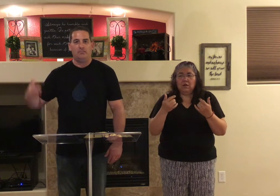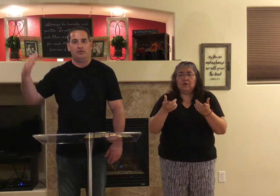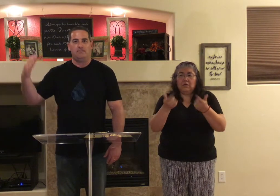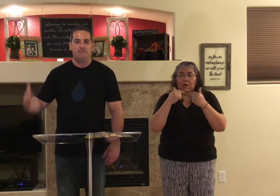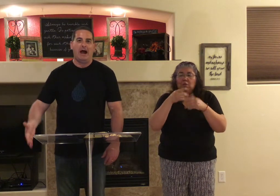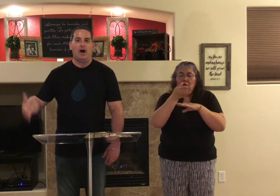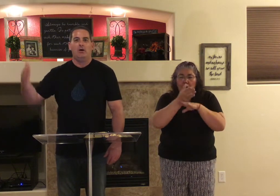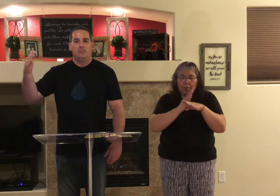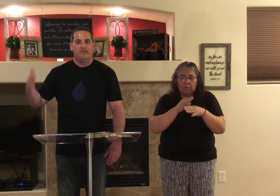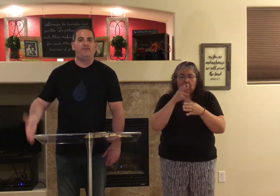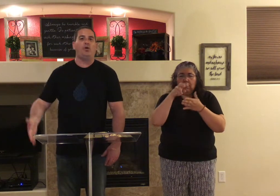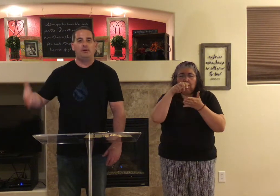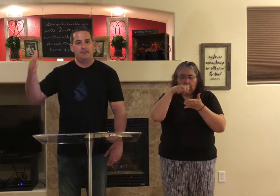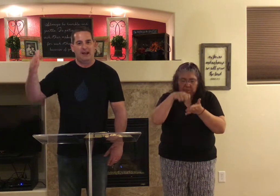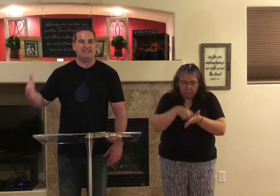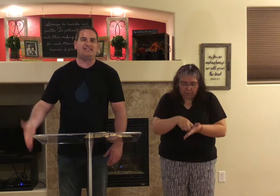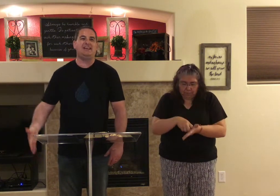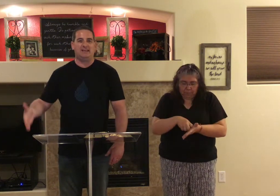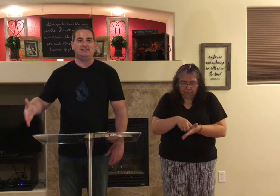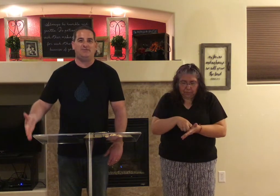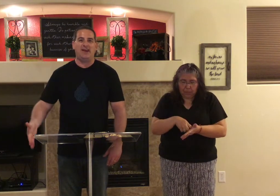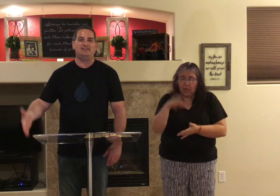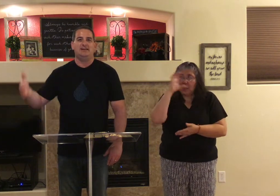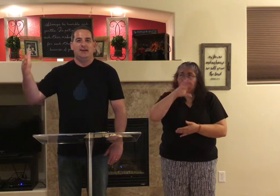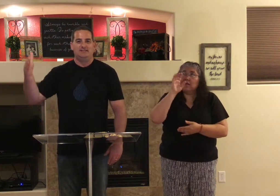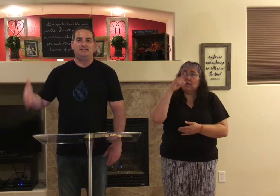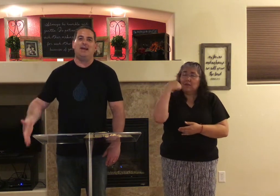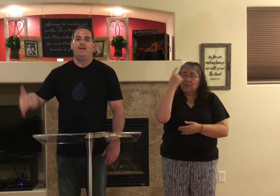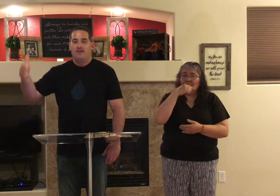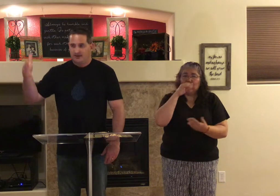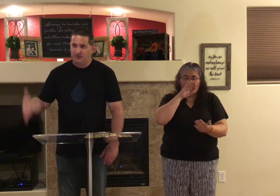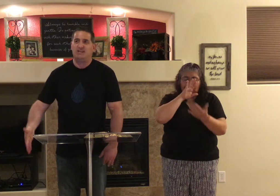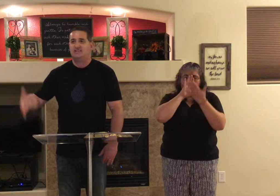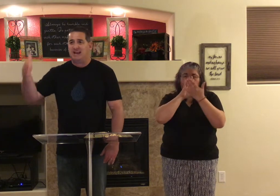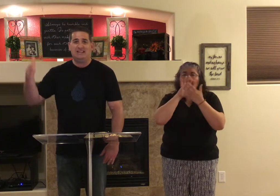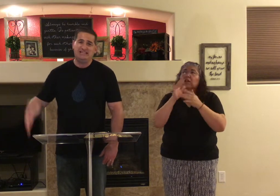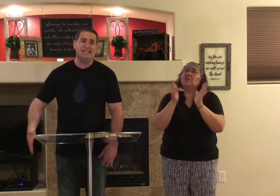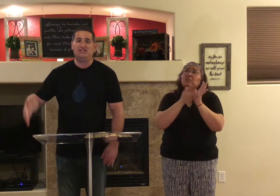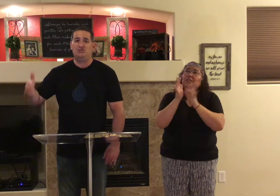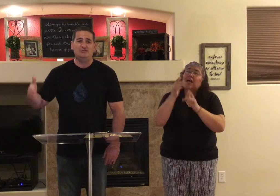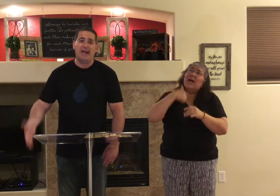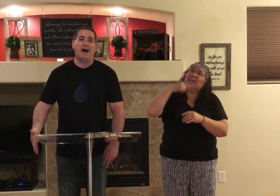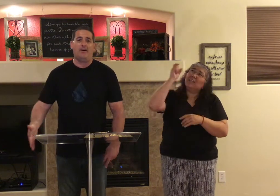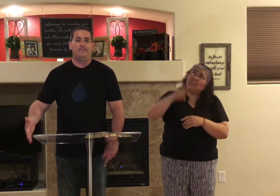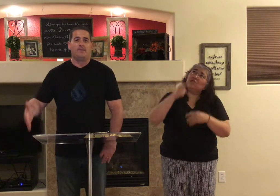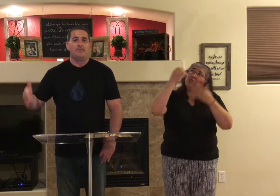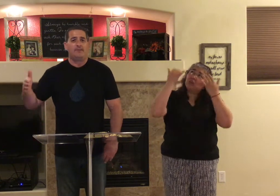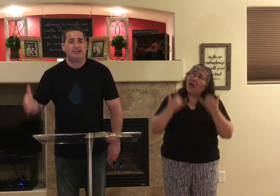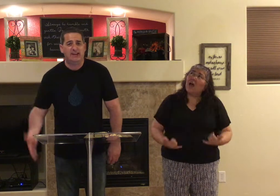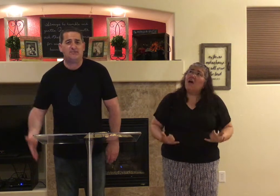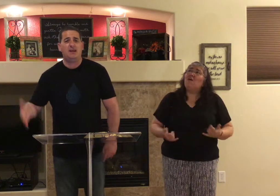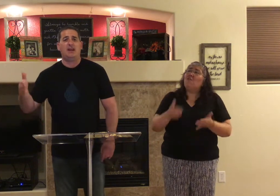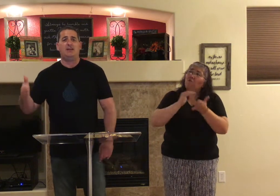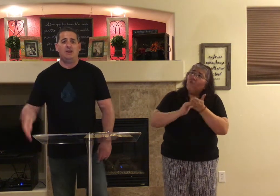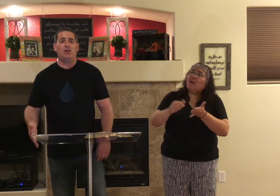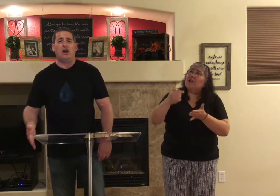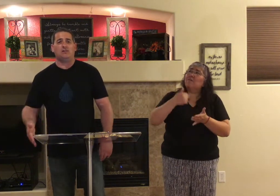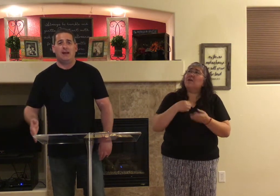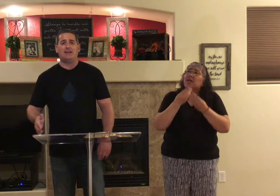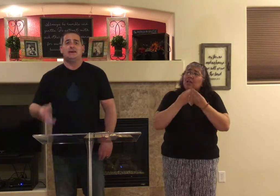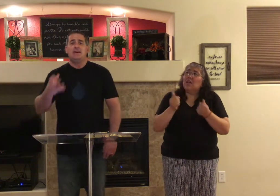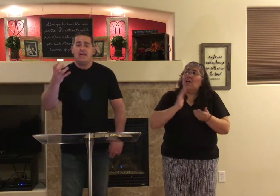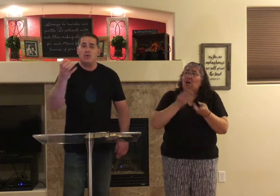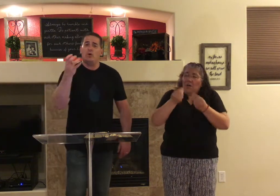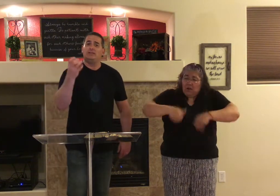and humbly bow before him and seek his face and say, Jesus, I need you now. Forgive me and heal